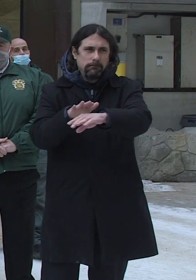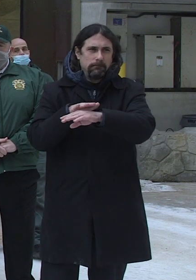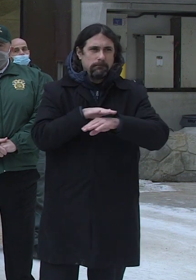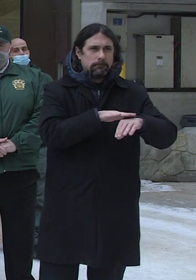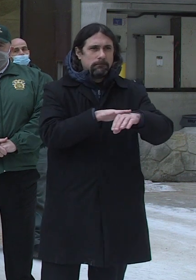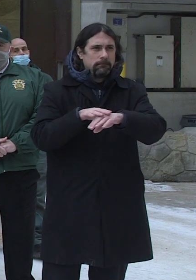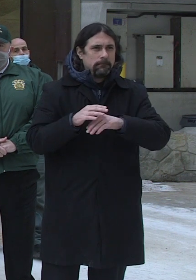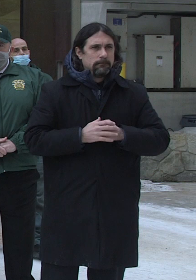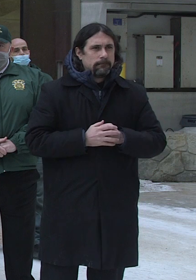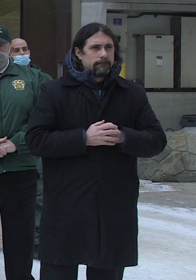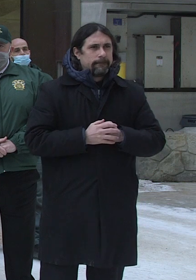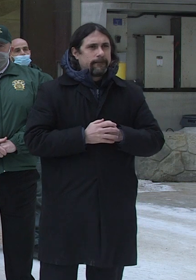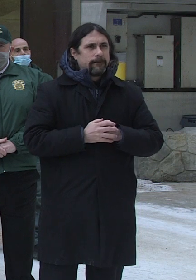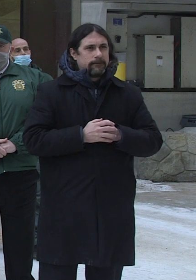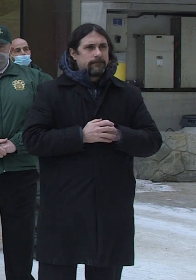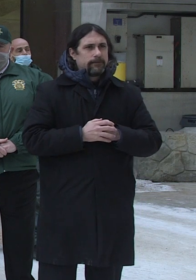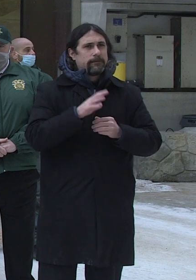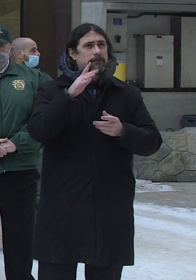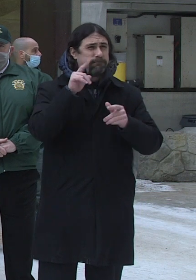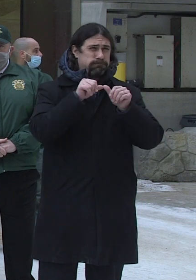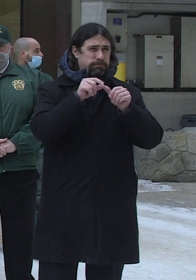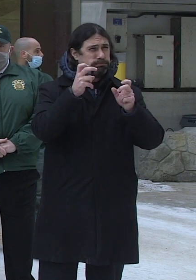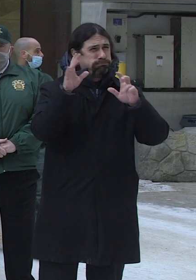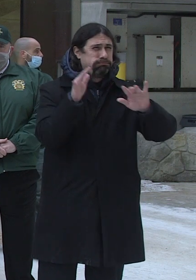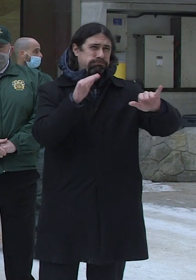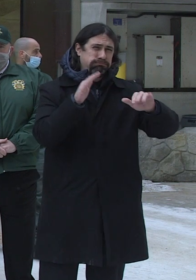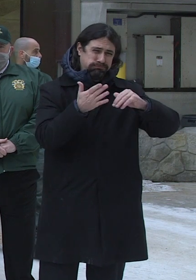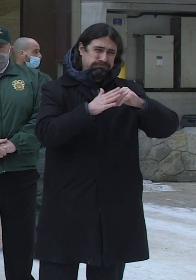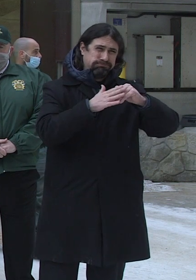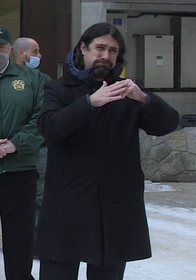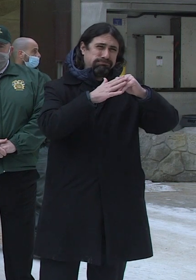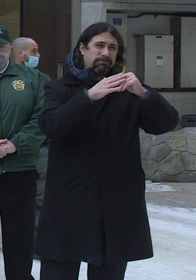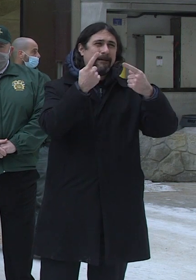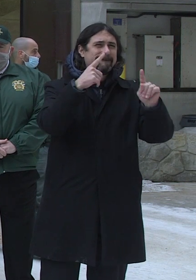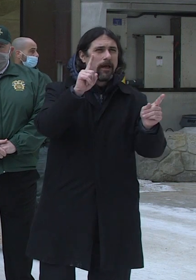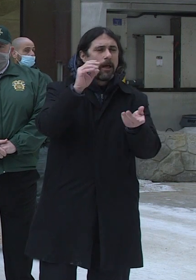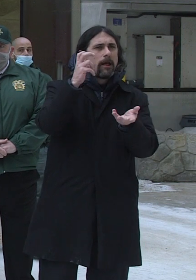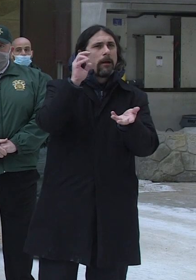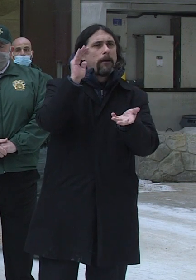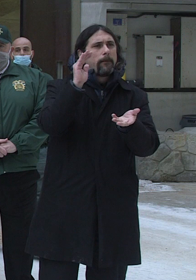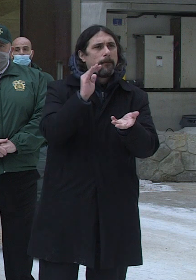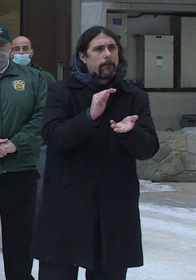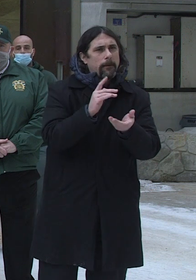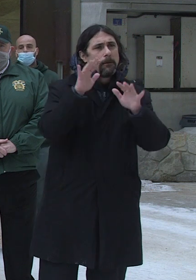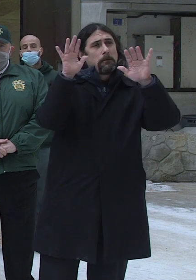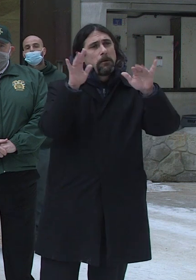evening, but we're going to still see some snow showers going into Tuesday and through Tuesday evening. Commissioner Grayson will give an update